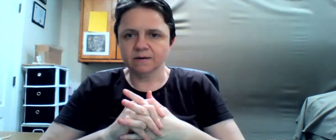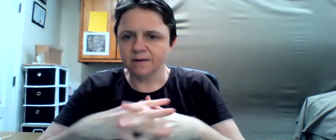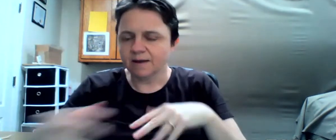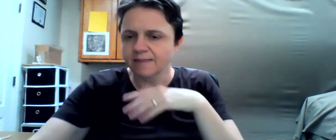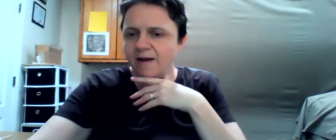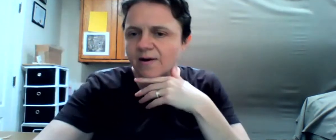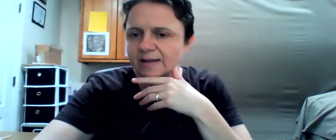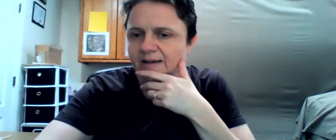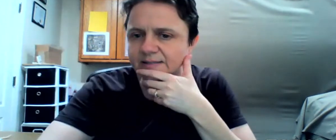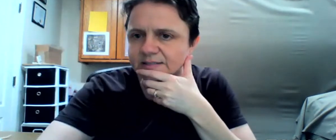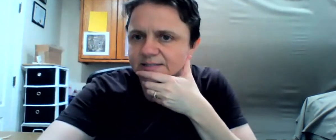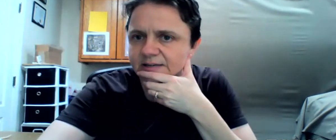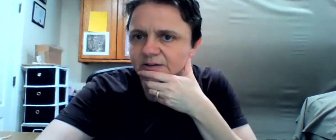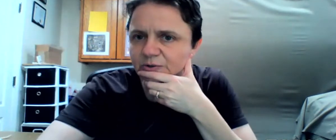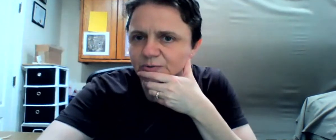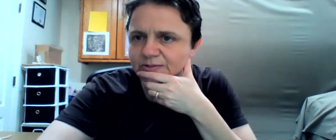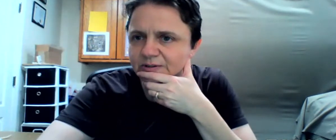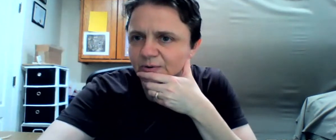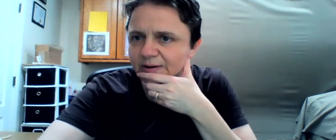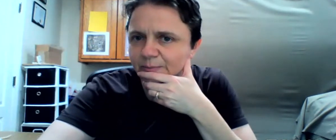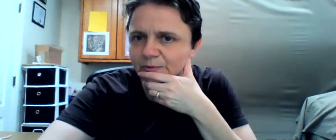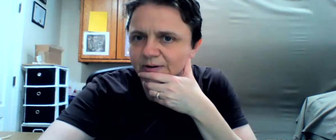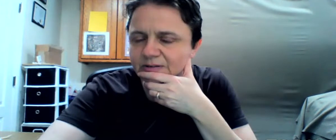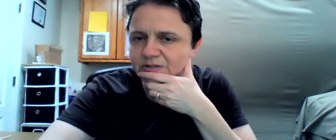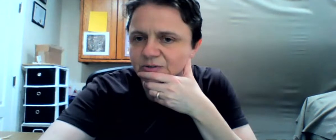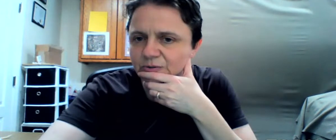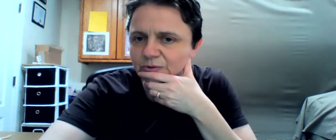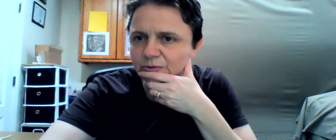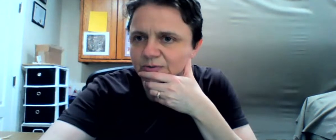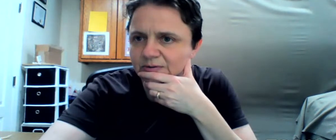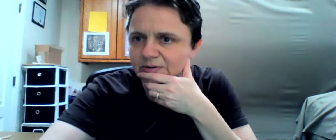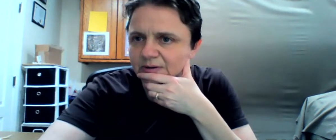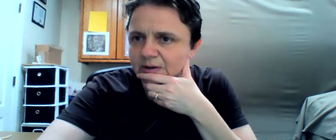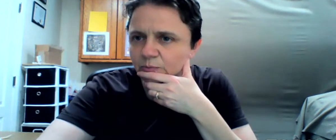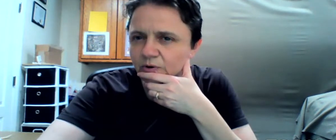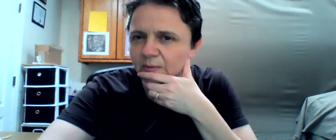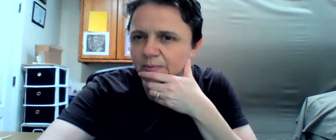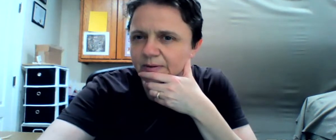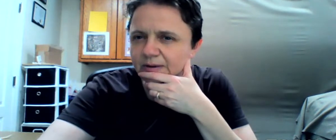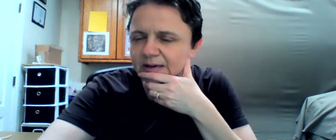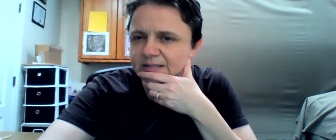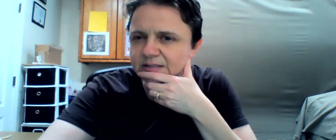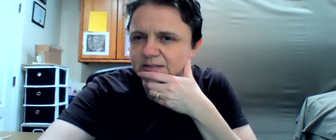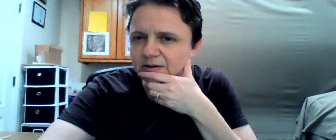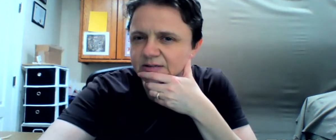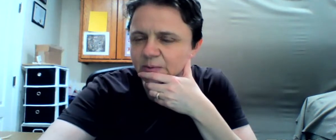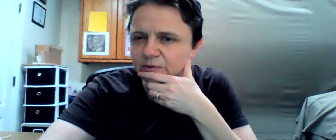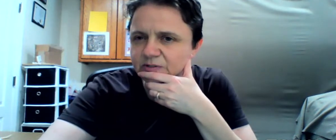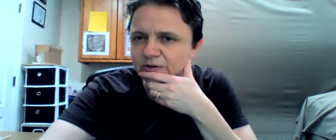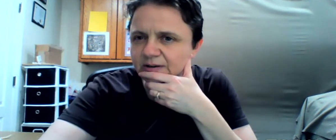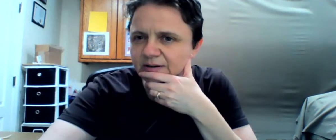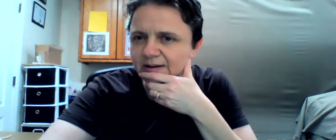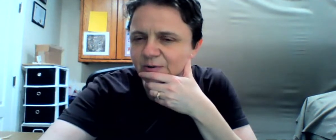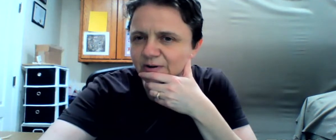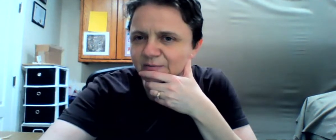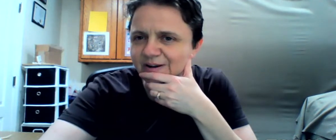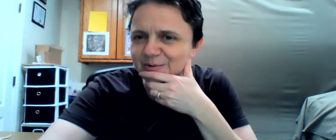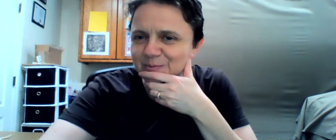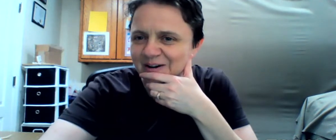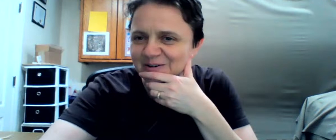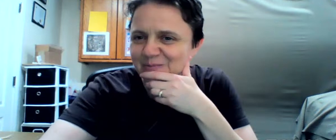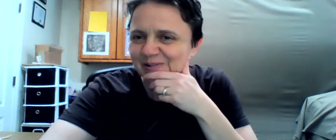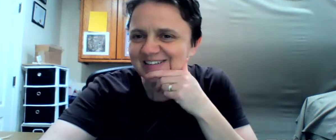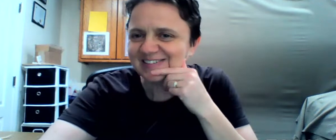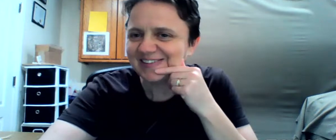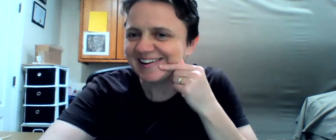And now I can't see you, so I'm going to, probably because it's on a double screen and I don't have